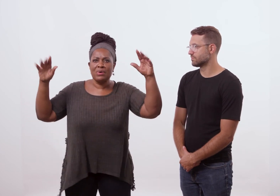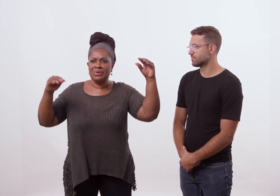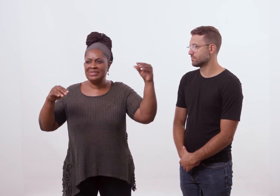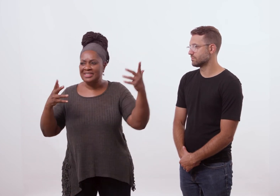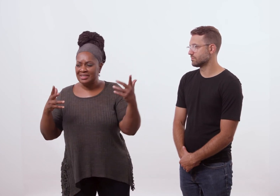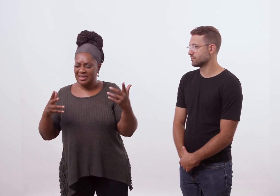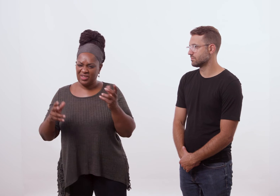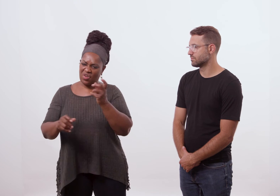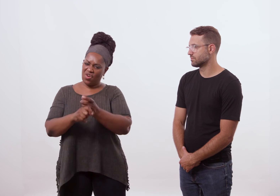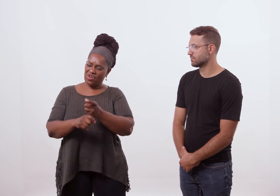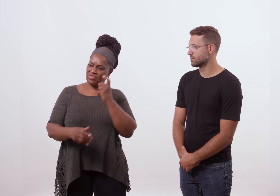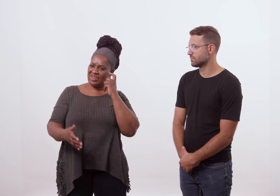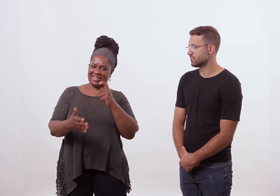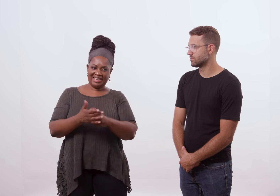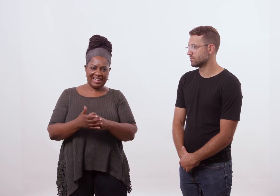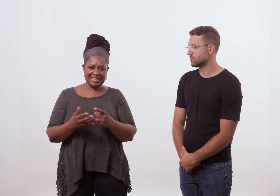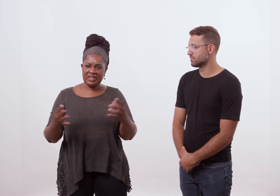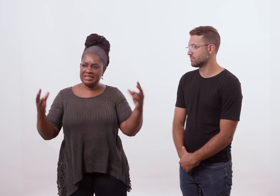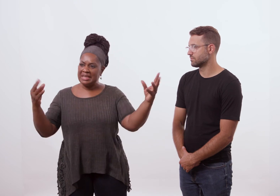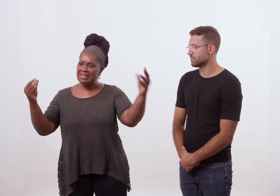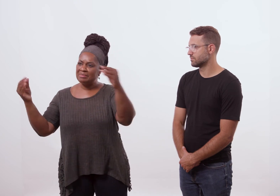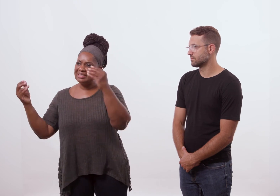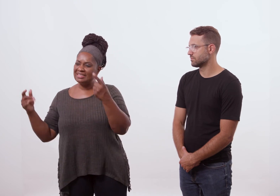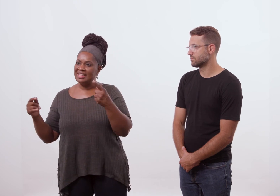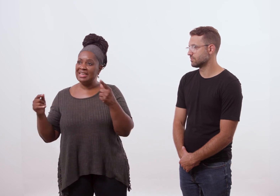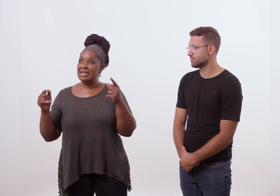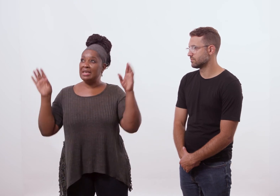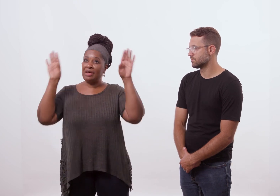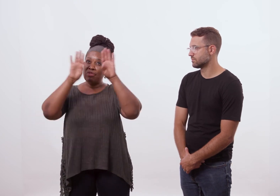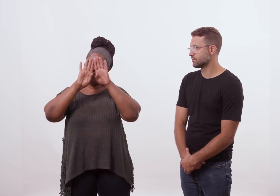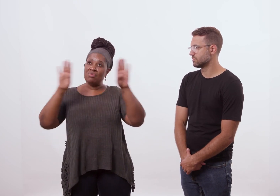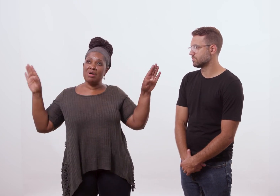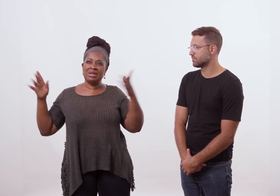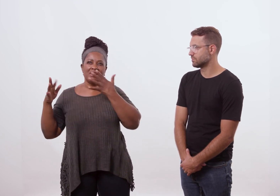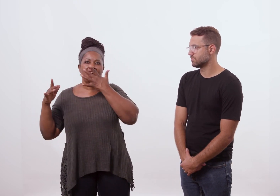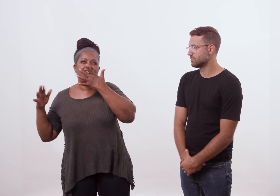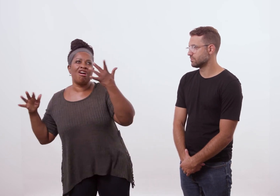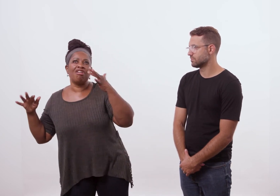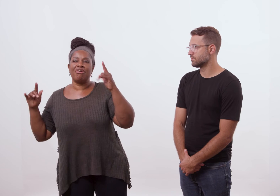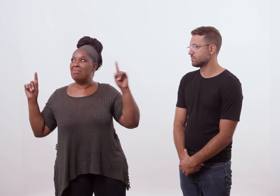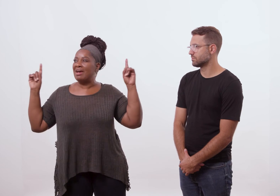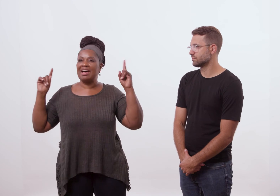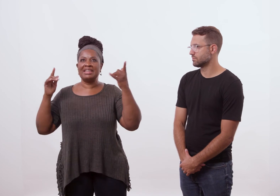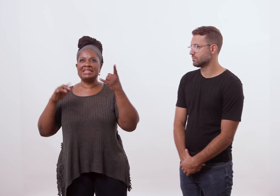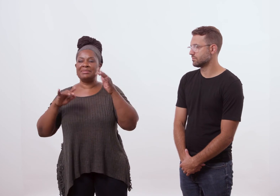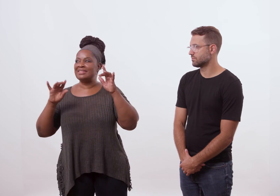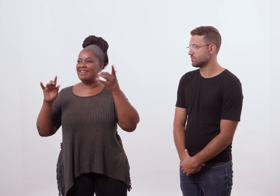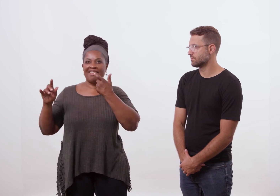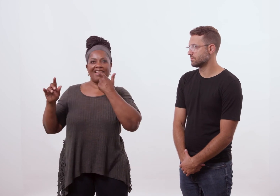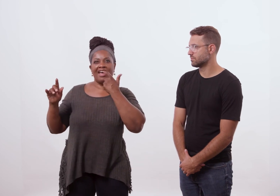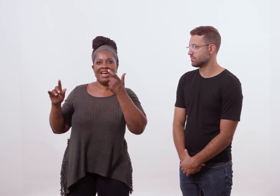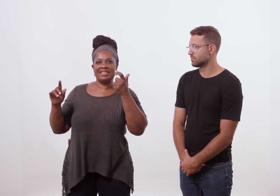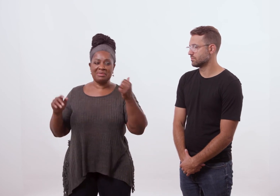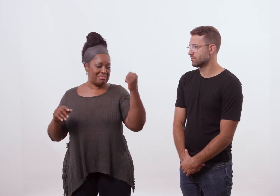hard to place. See them stare at the dais, at the many-colored mosaic disc behind it, and at